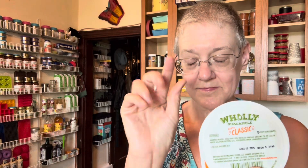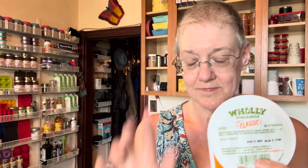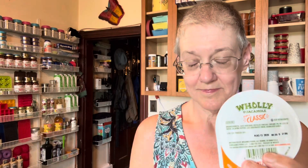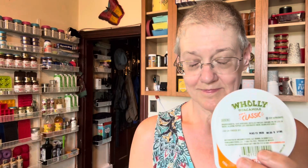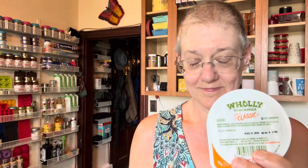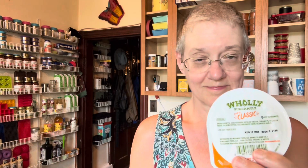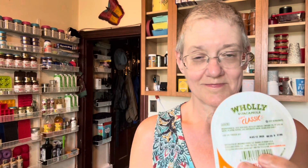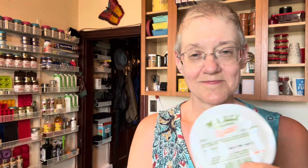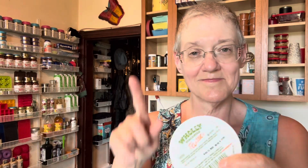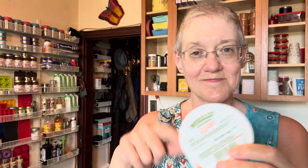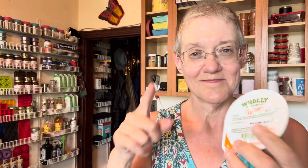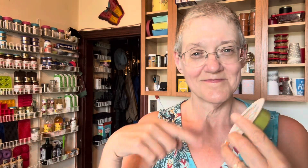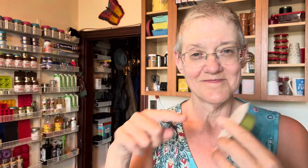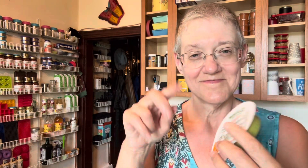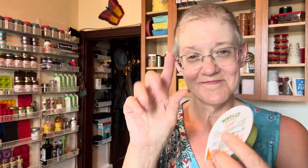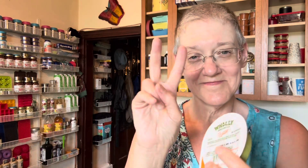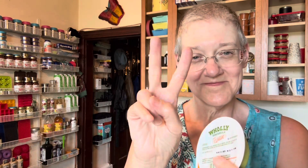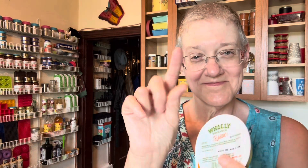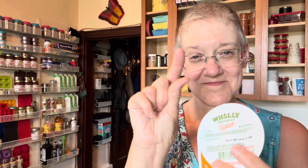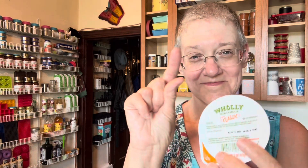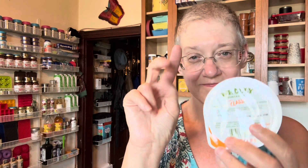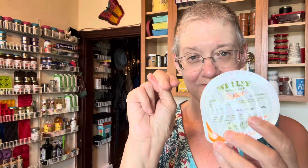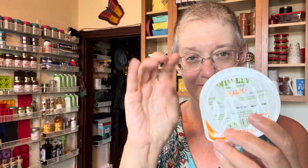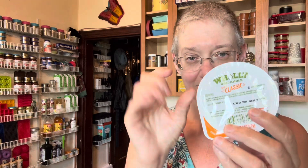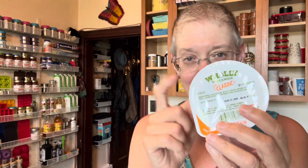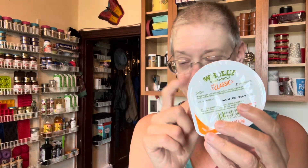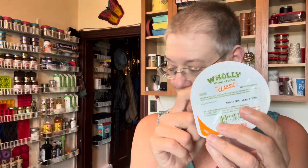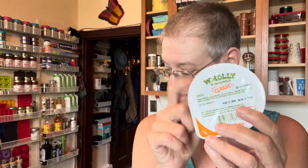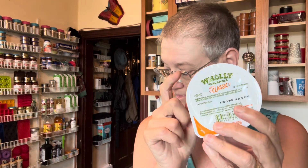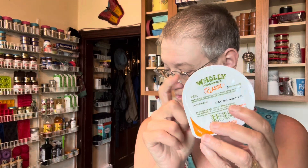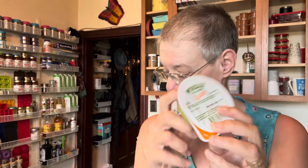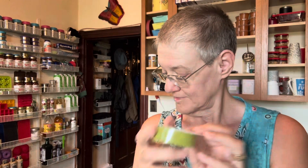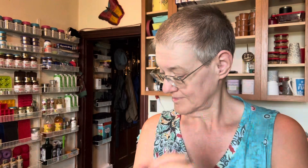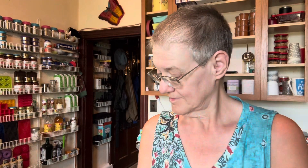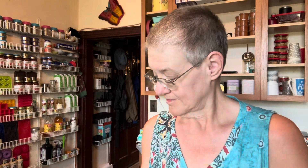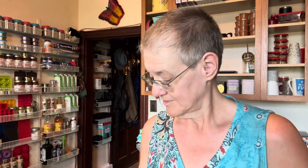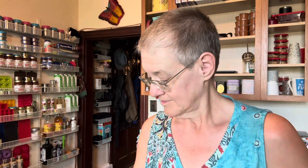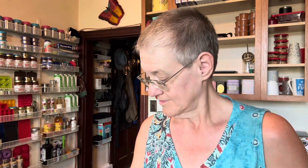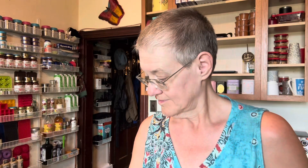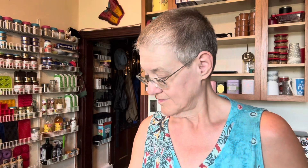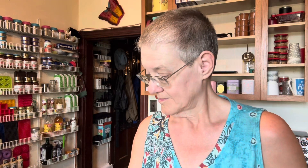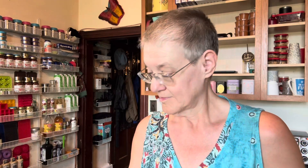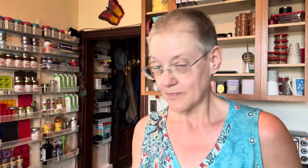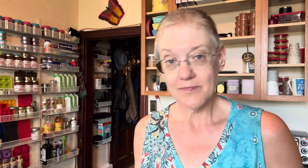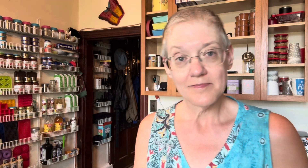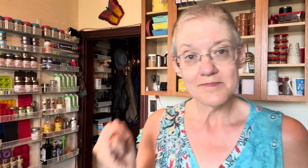2 grams, sorry, I can't sign today. 2 grams of net carbs for the guacamole.